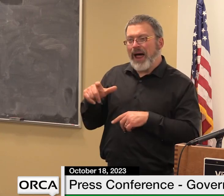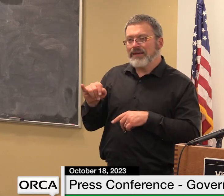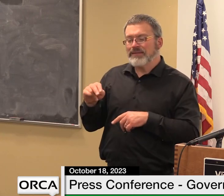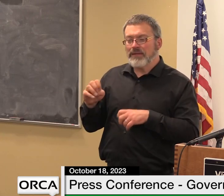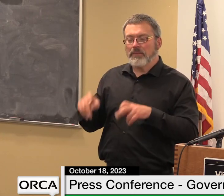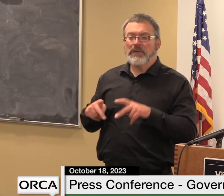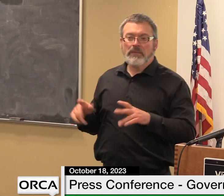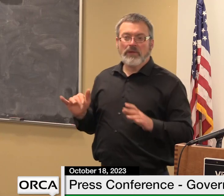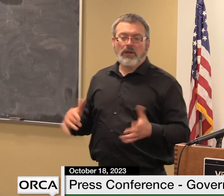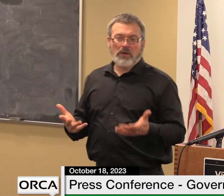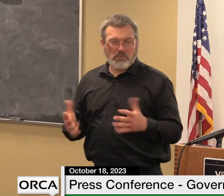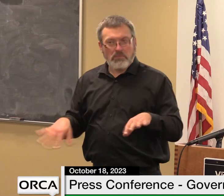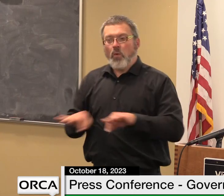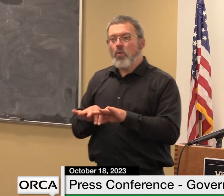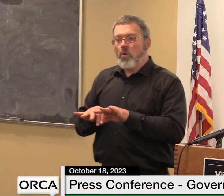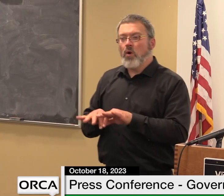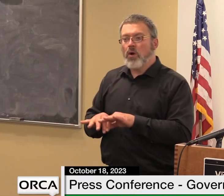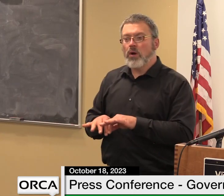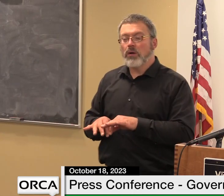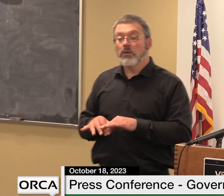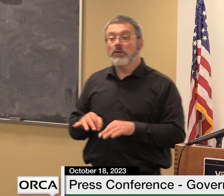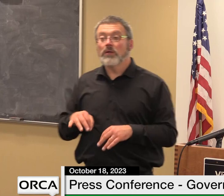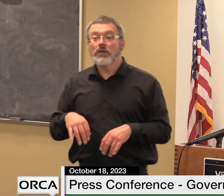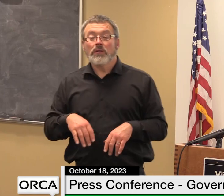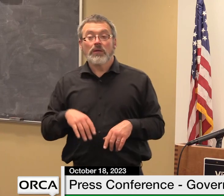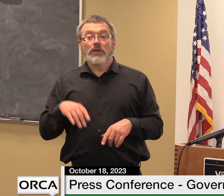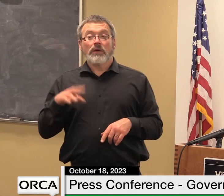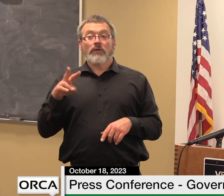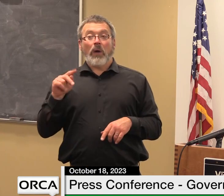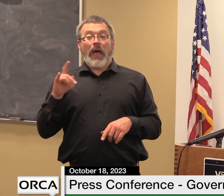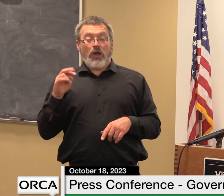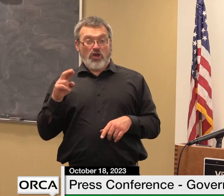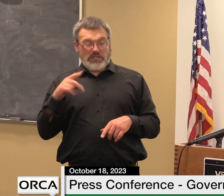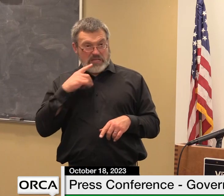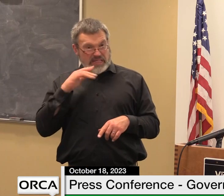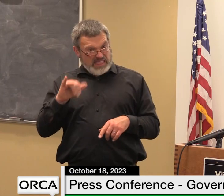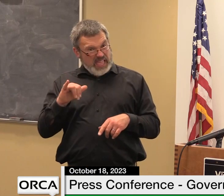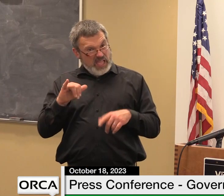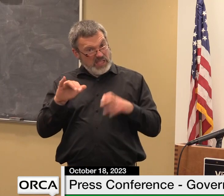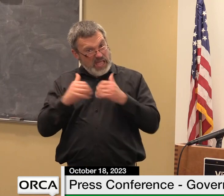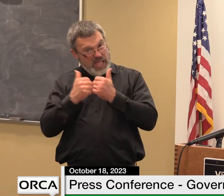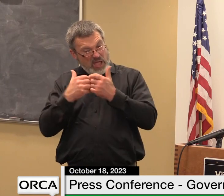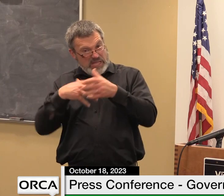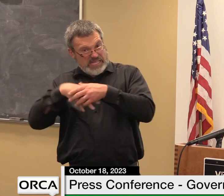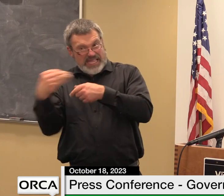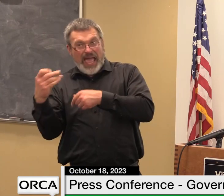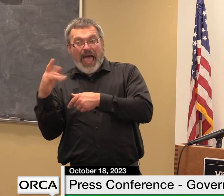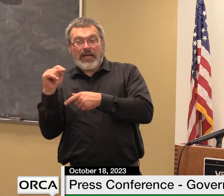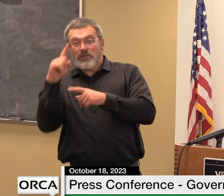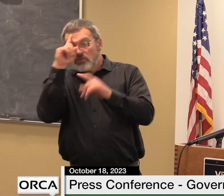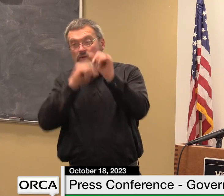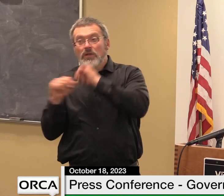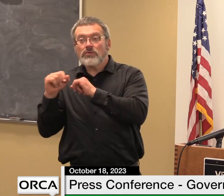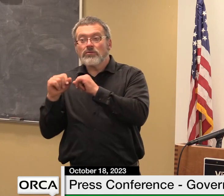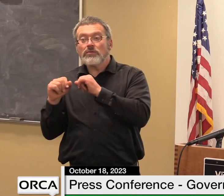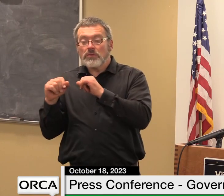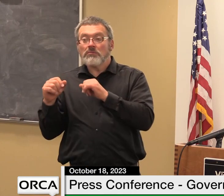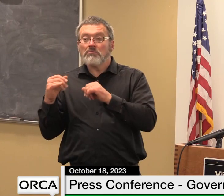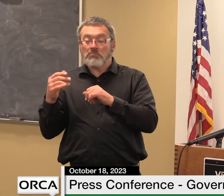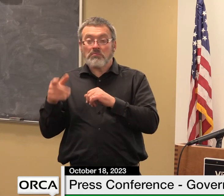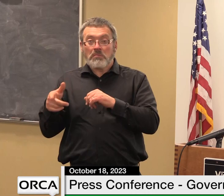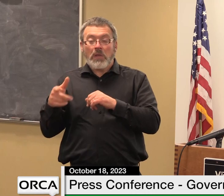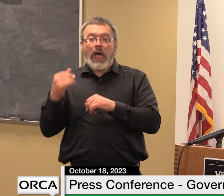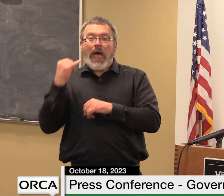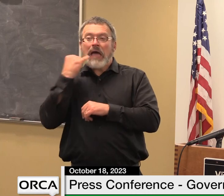I mean, you know, on the subject of that exit strategy, the UN, the evacuation orders that Israel gave, you know, this kind